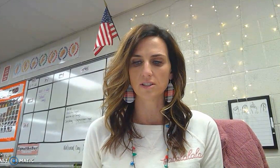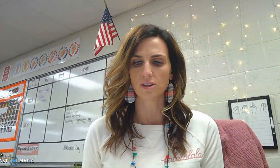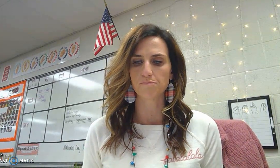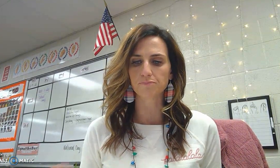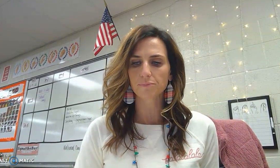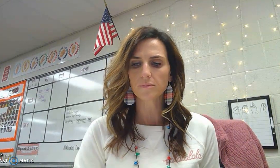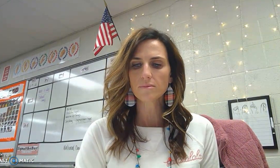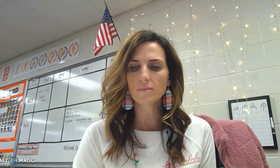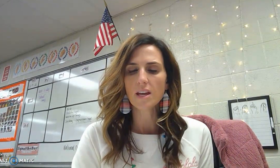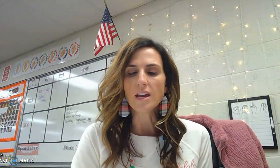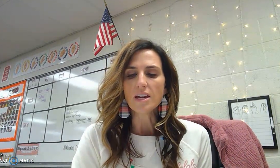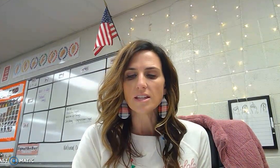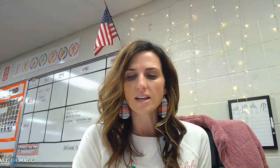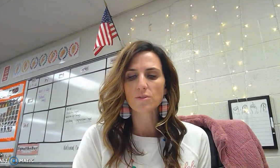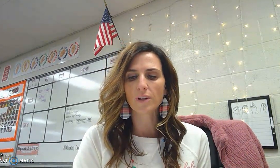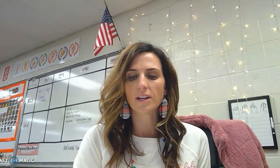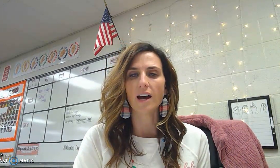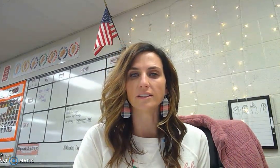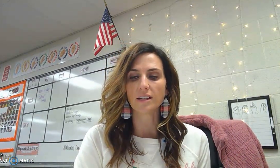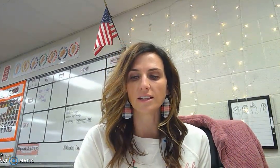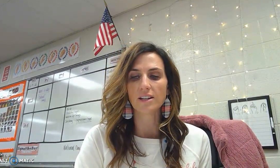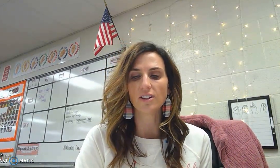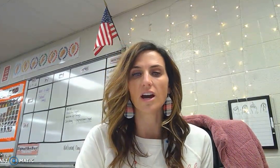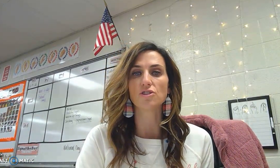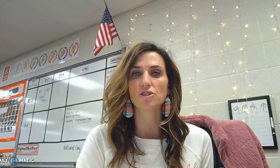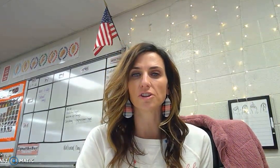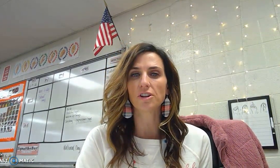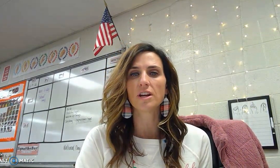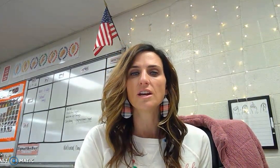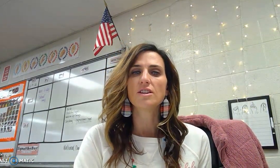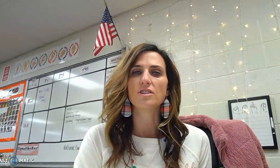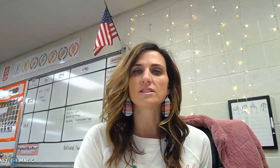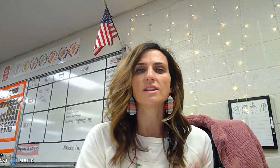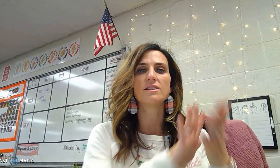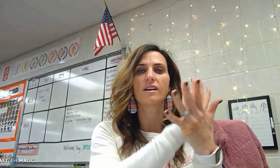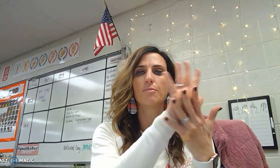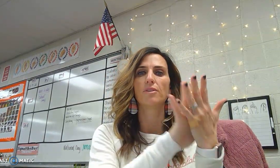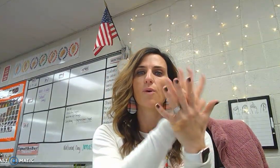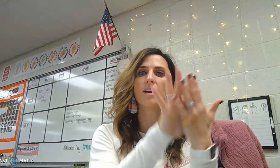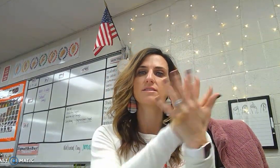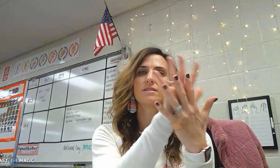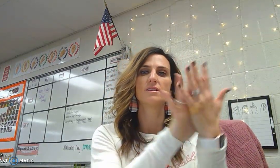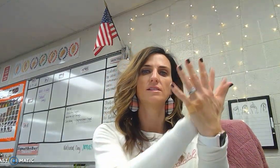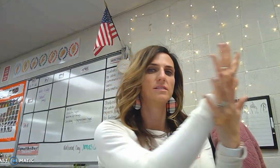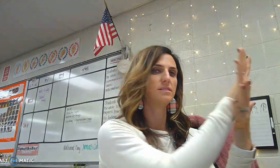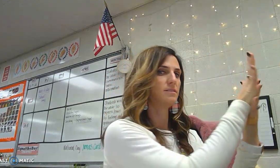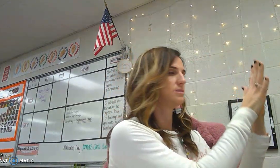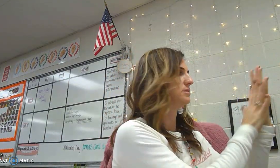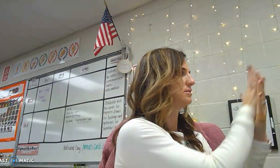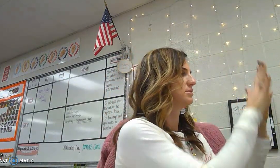conversation. The next one, unclear, not sure. You can sign this a couple of ways.